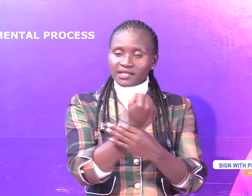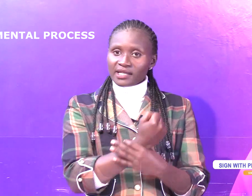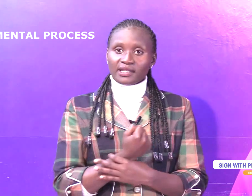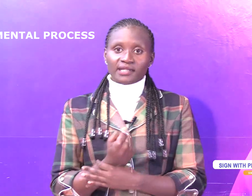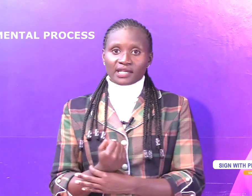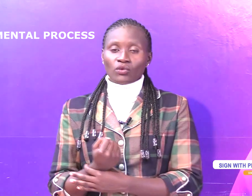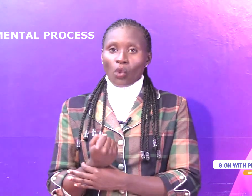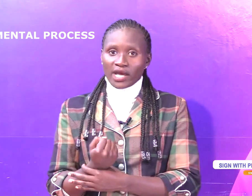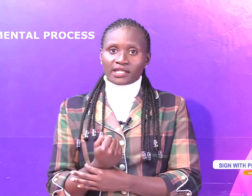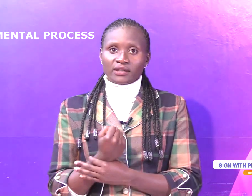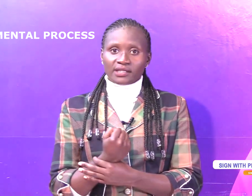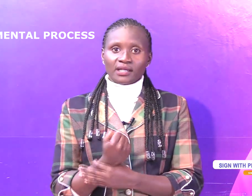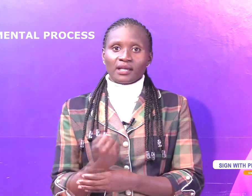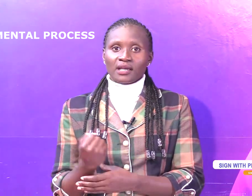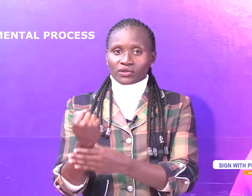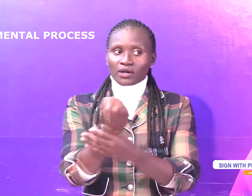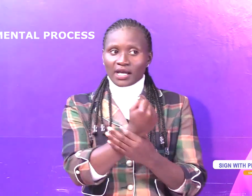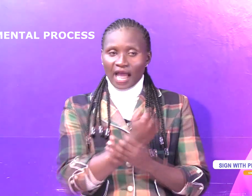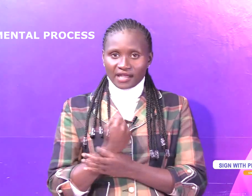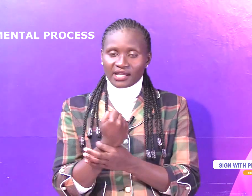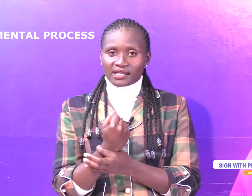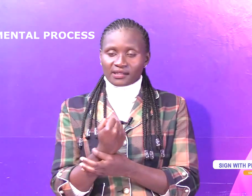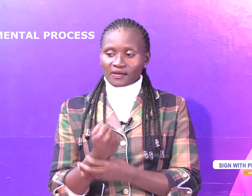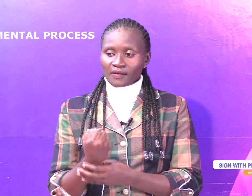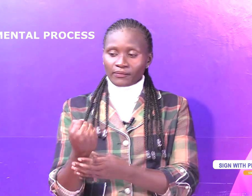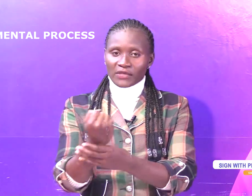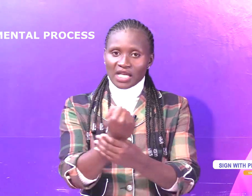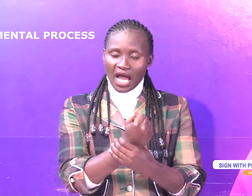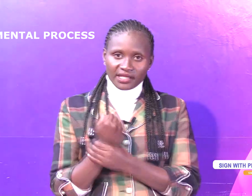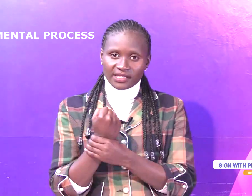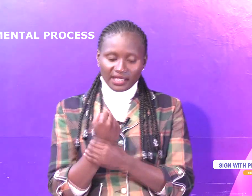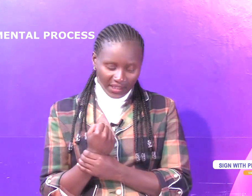is quite interesting. So adjust, adjust. And then